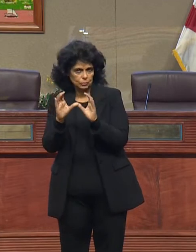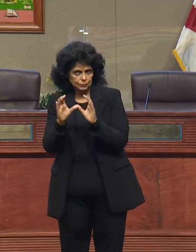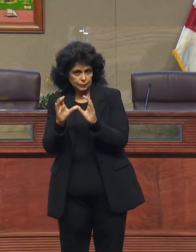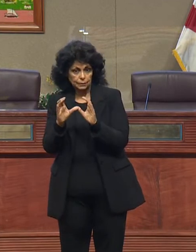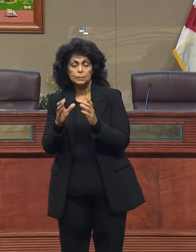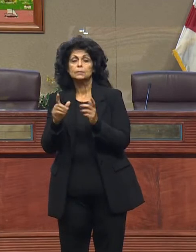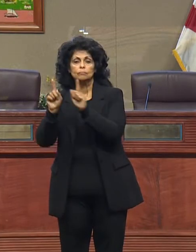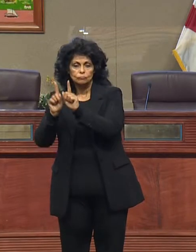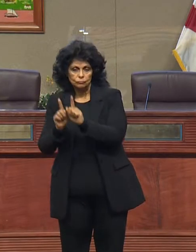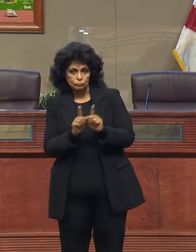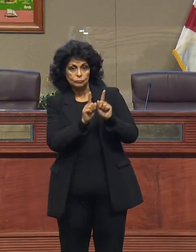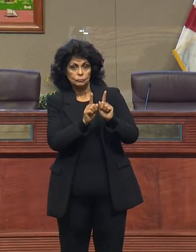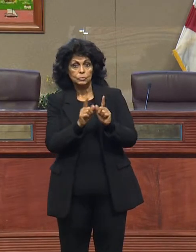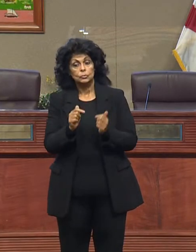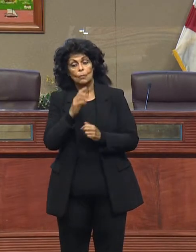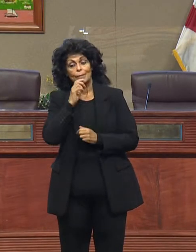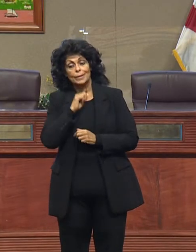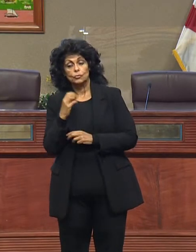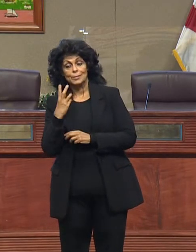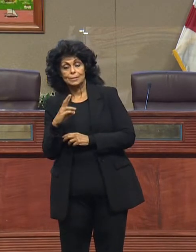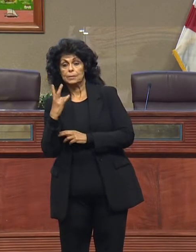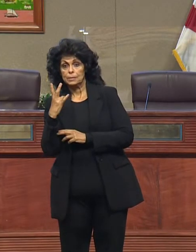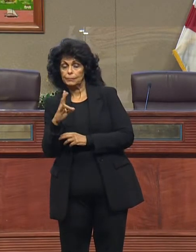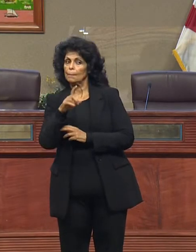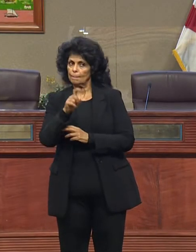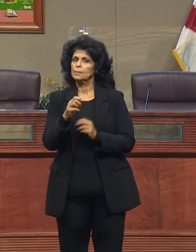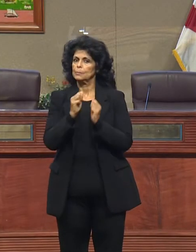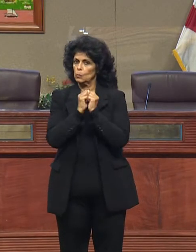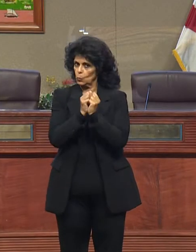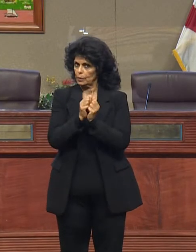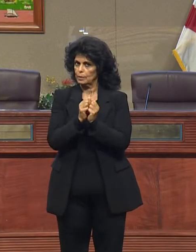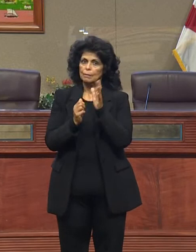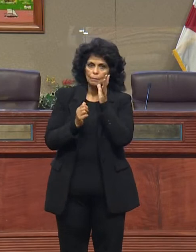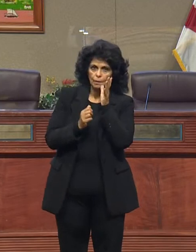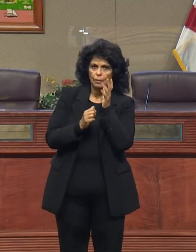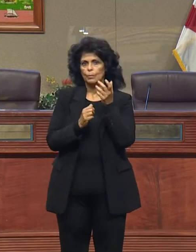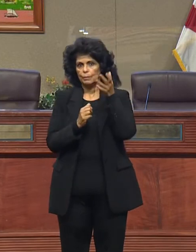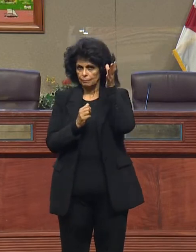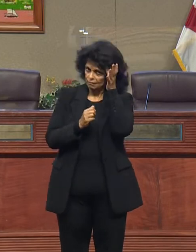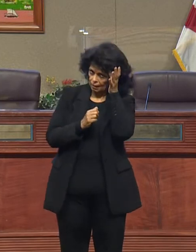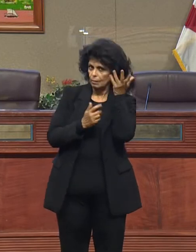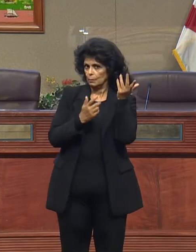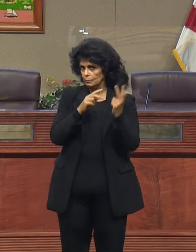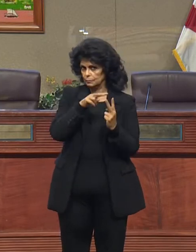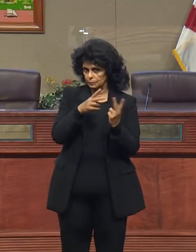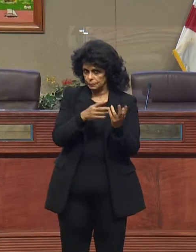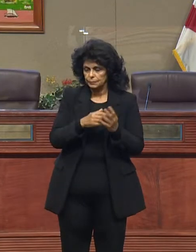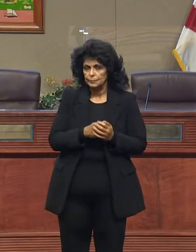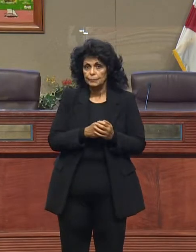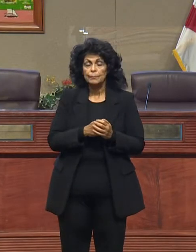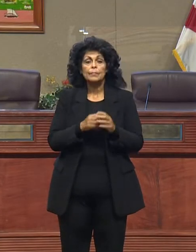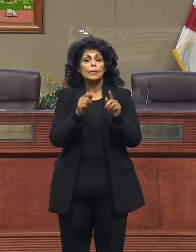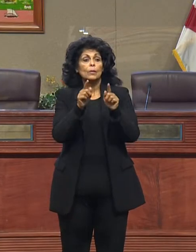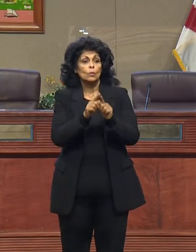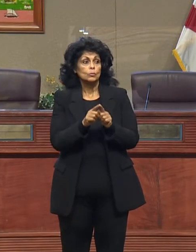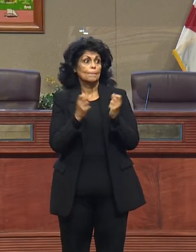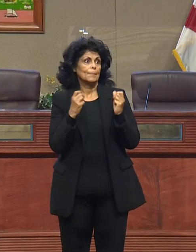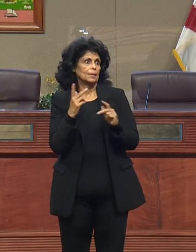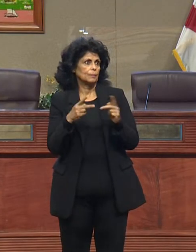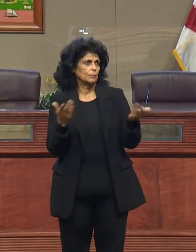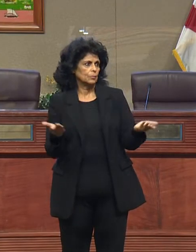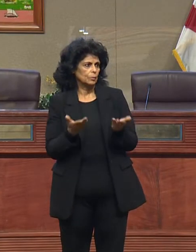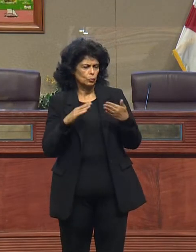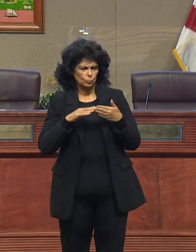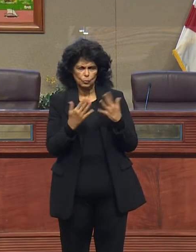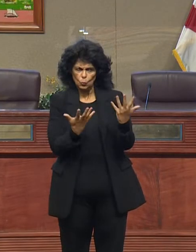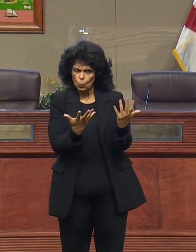who are 16 and 17. There is still a high demand within our community to get vaccinated, and I